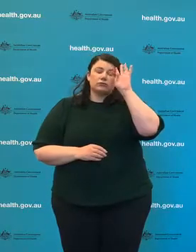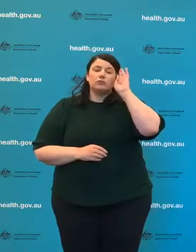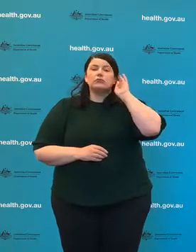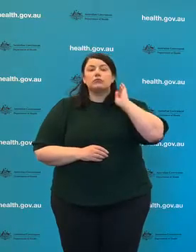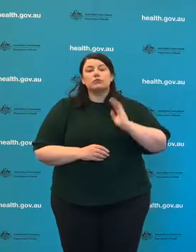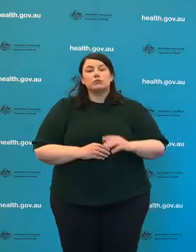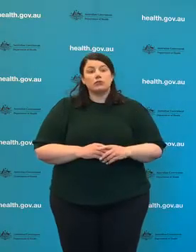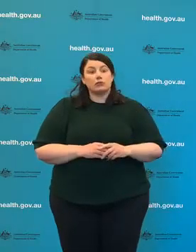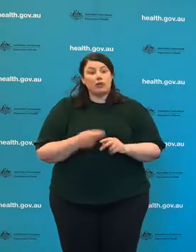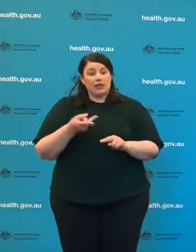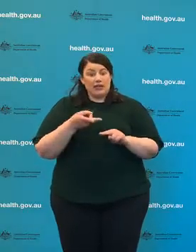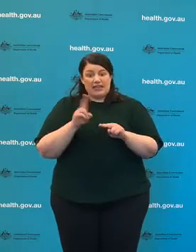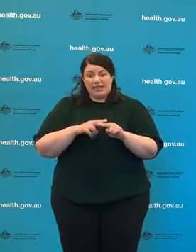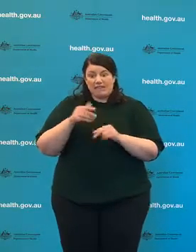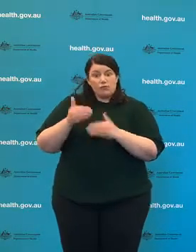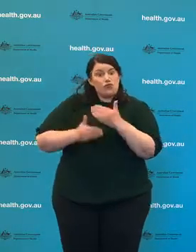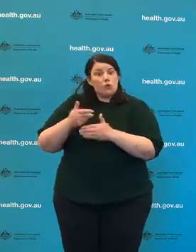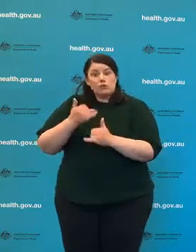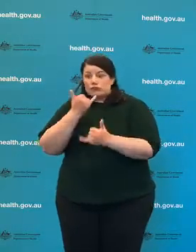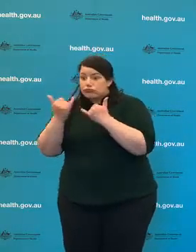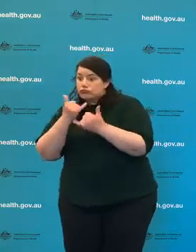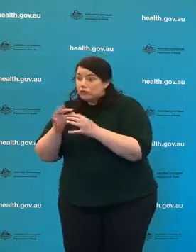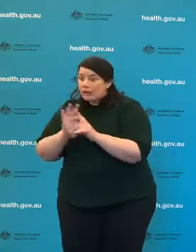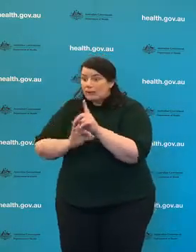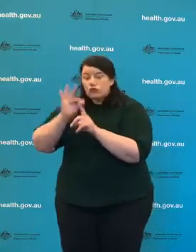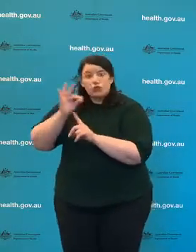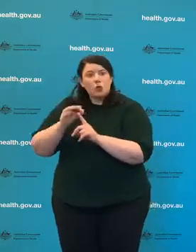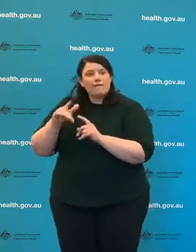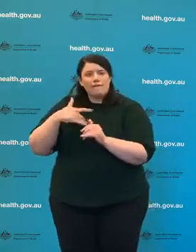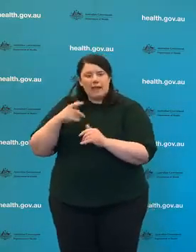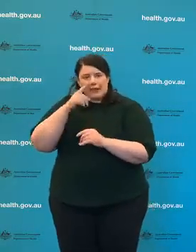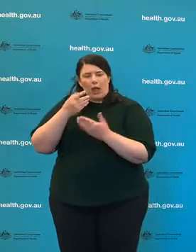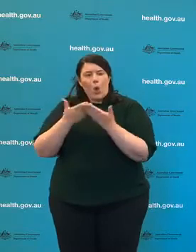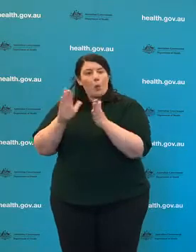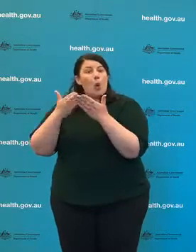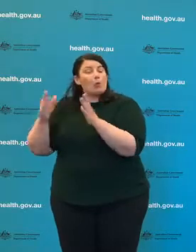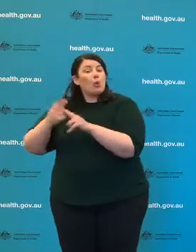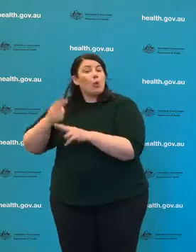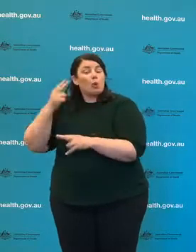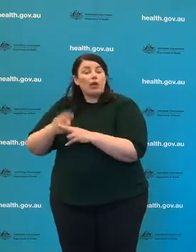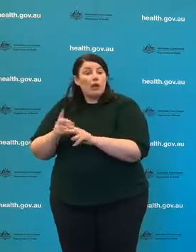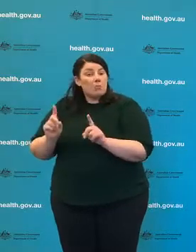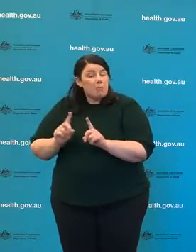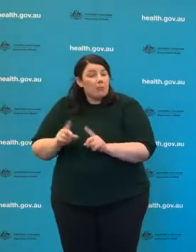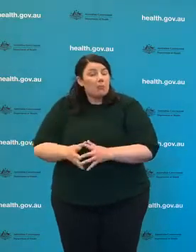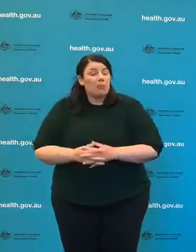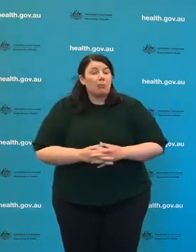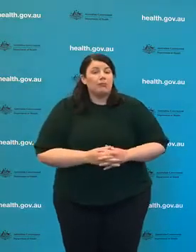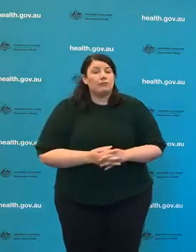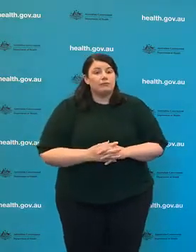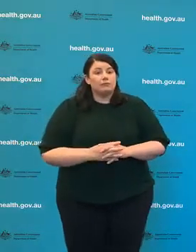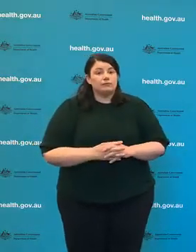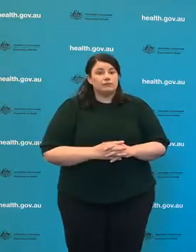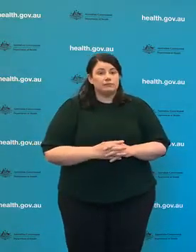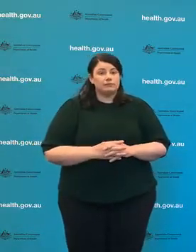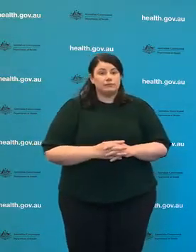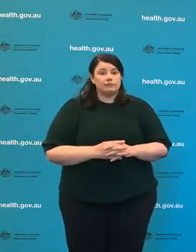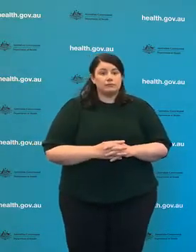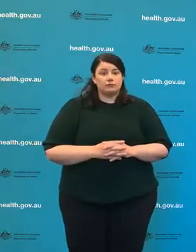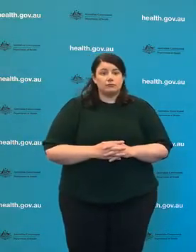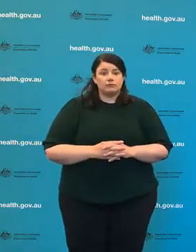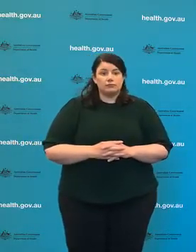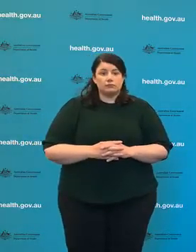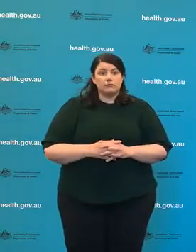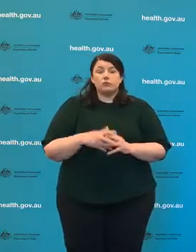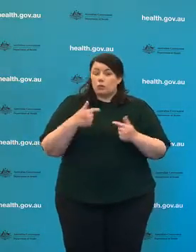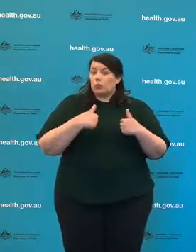improves over the next few weeks? Well, with regard to the modelling that underpins this, we had a discussion with